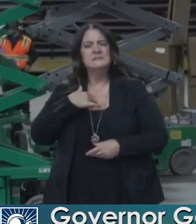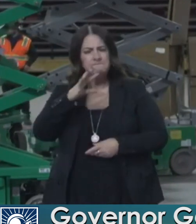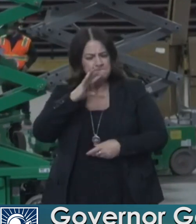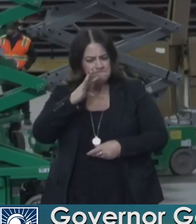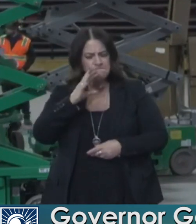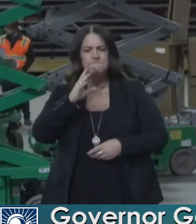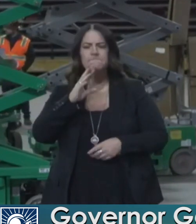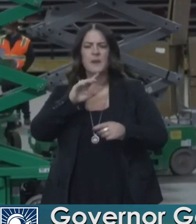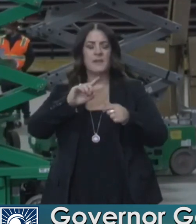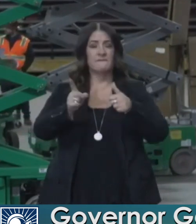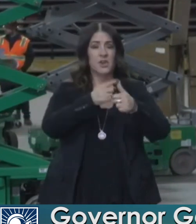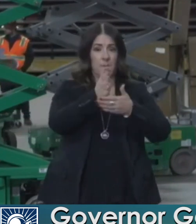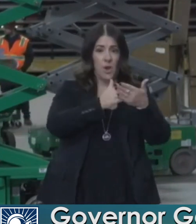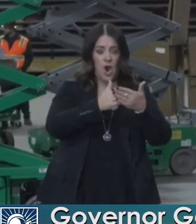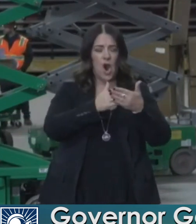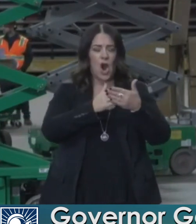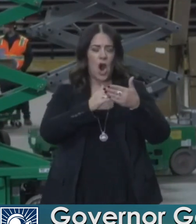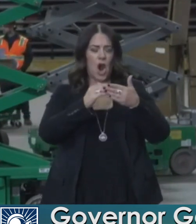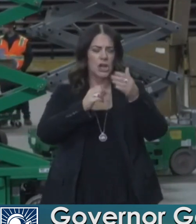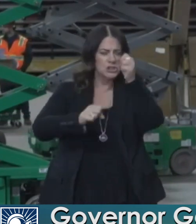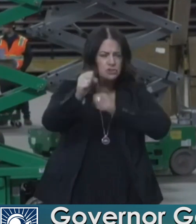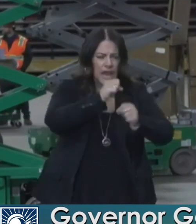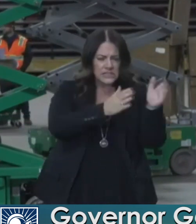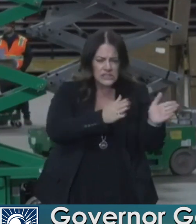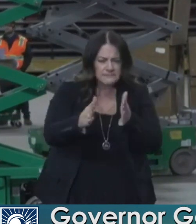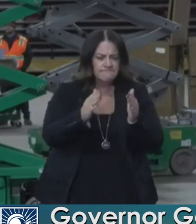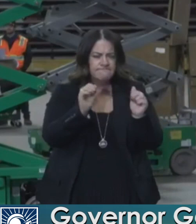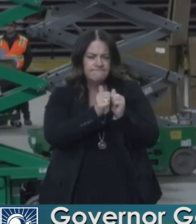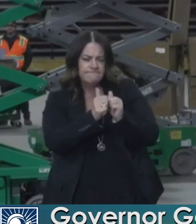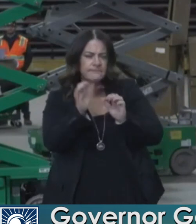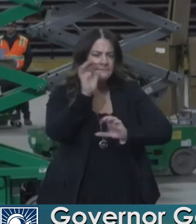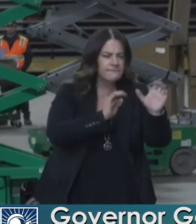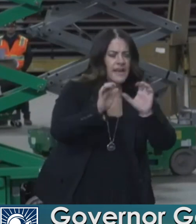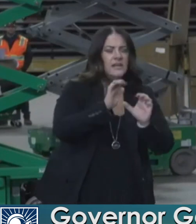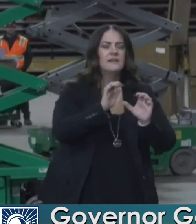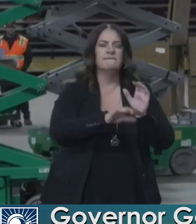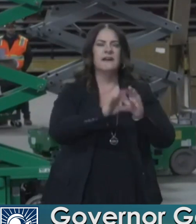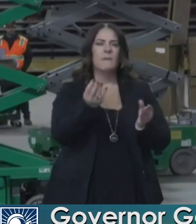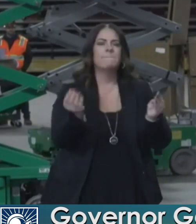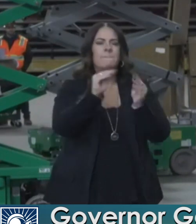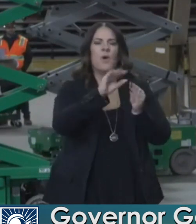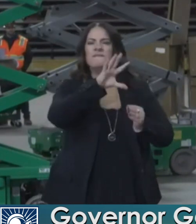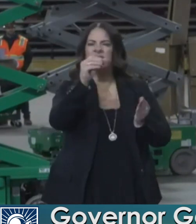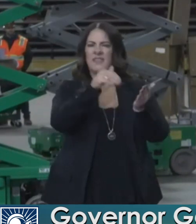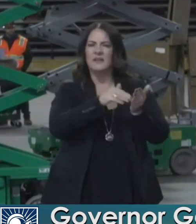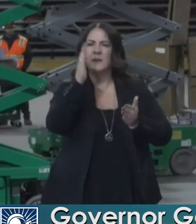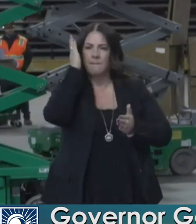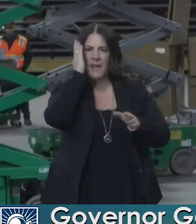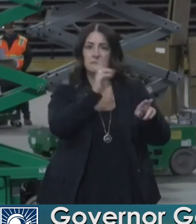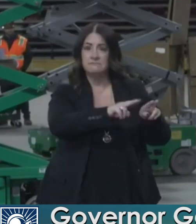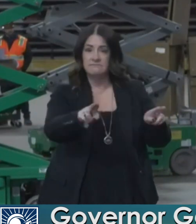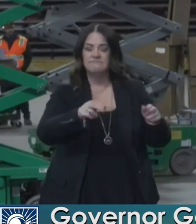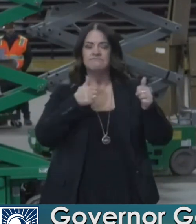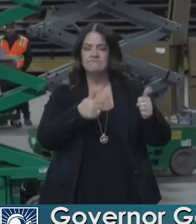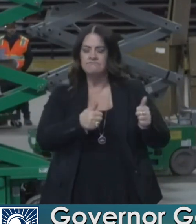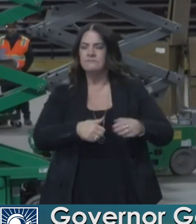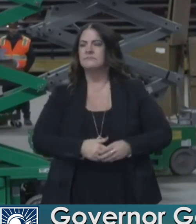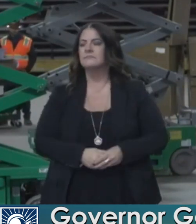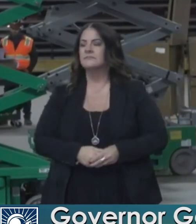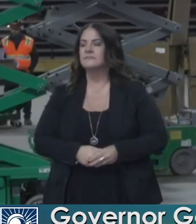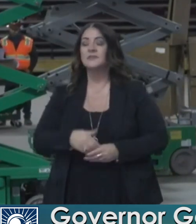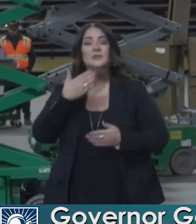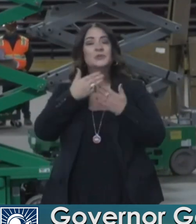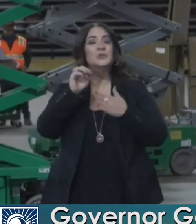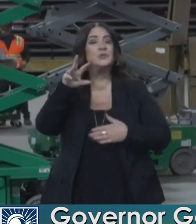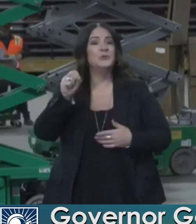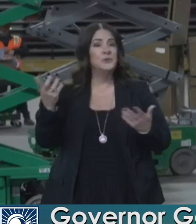in our Phase 1 strategy based on our modeling. Here's some good news. Within the